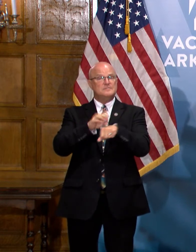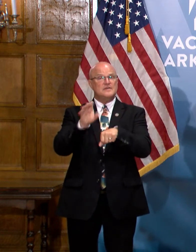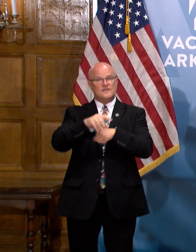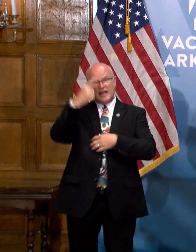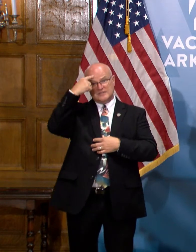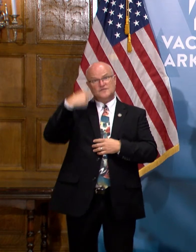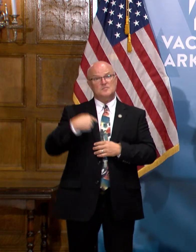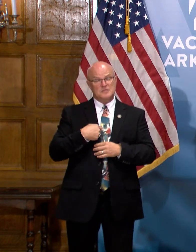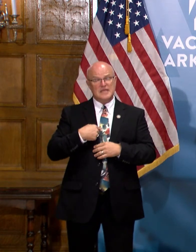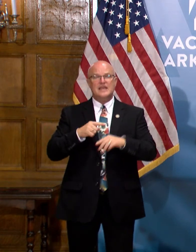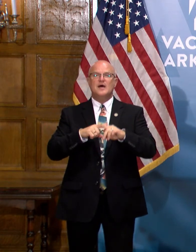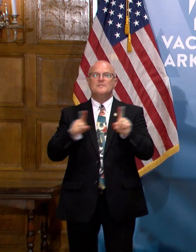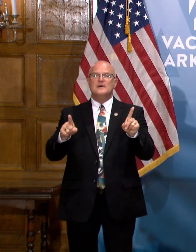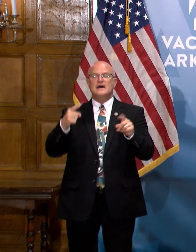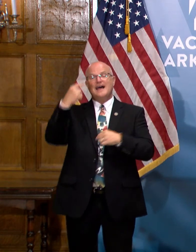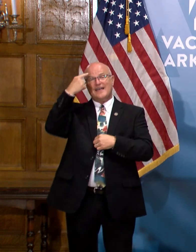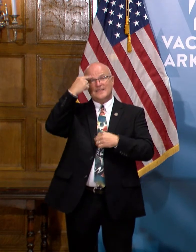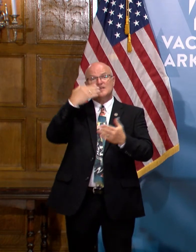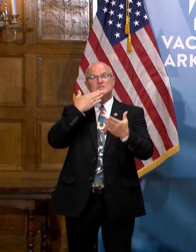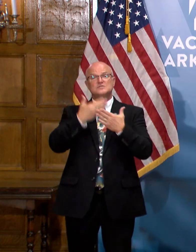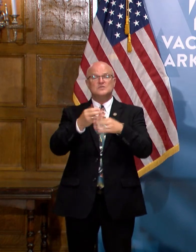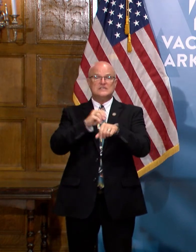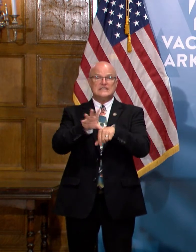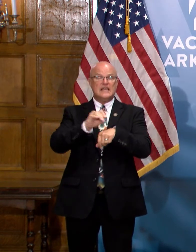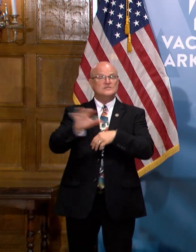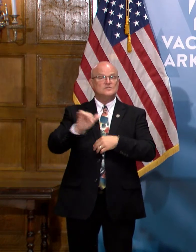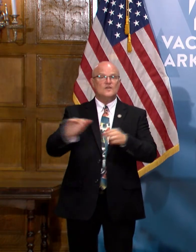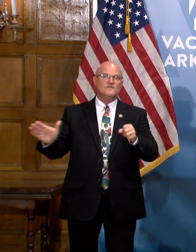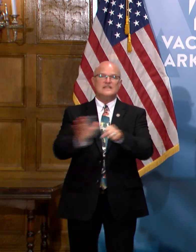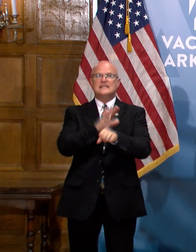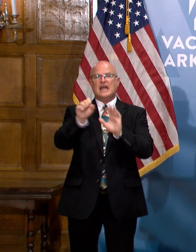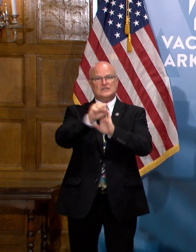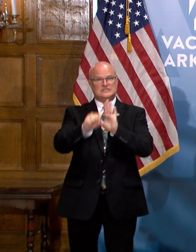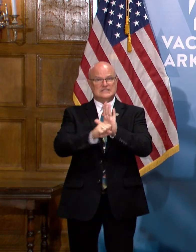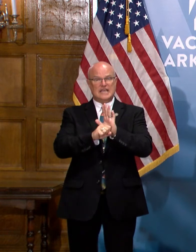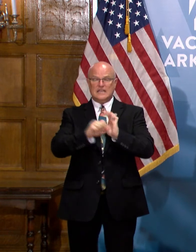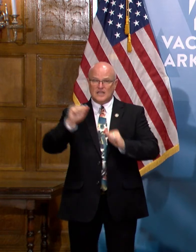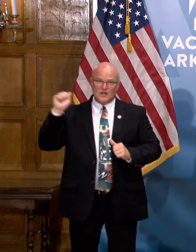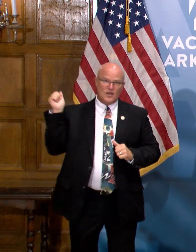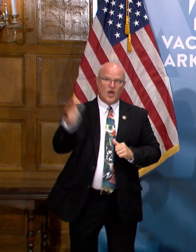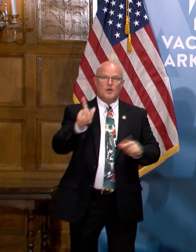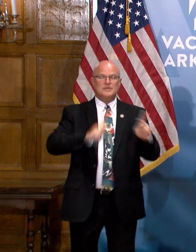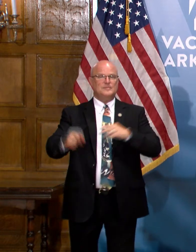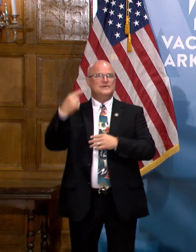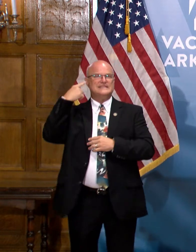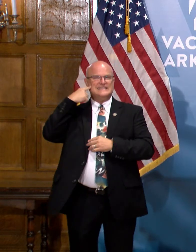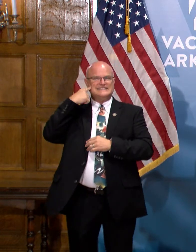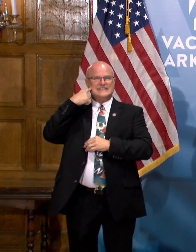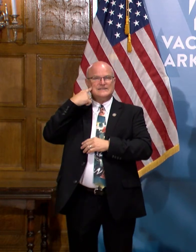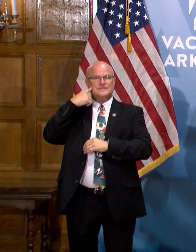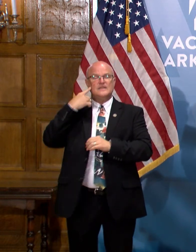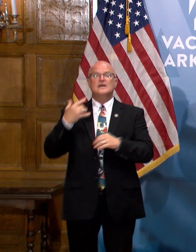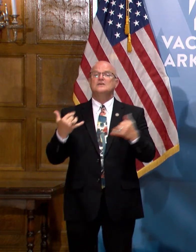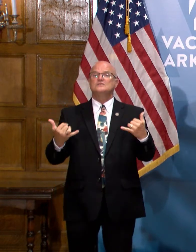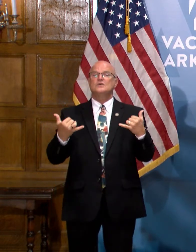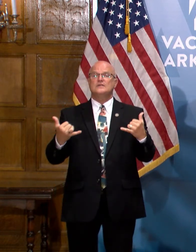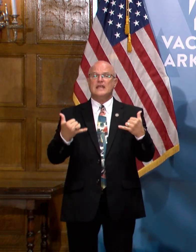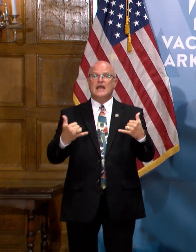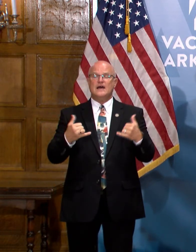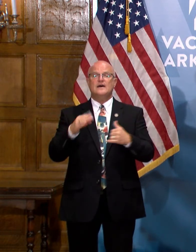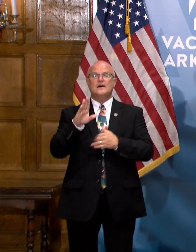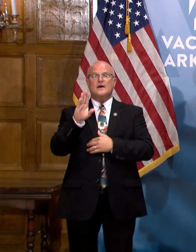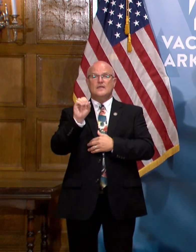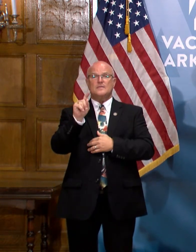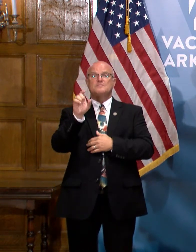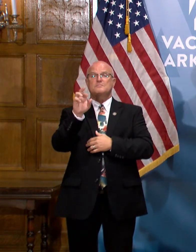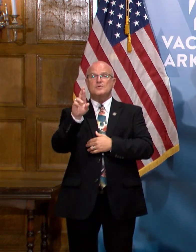to me, but I think it's good counsel to the entire state and everybody that might be listening. Let's go to the booster